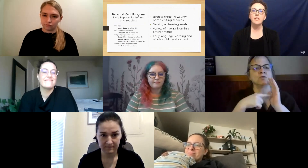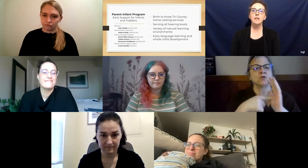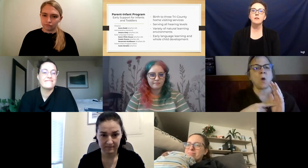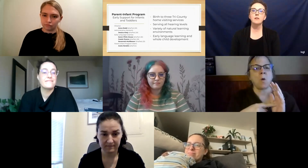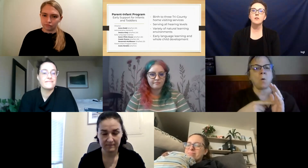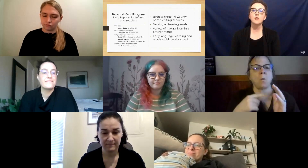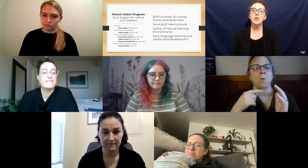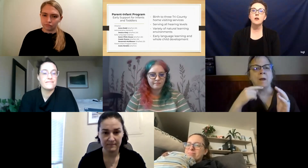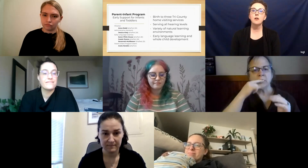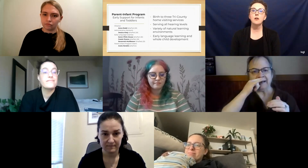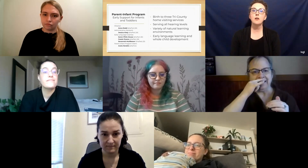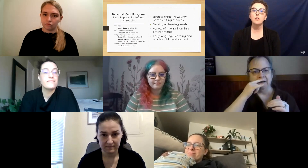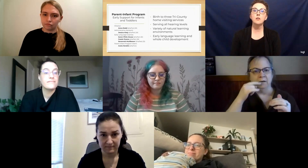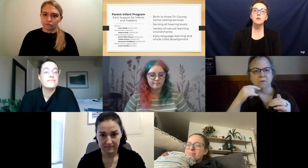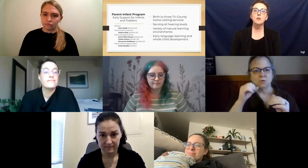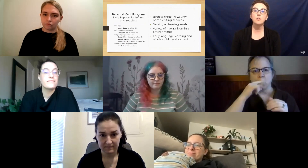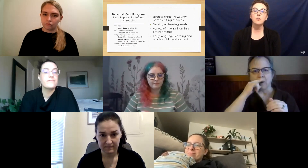And we